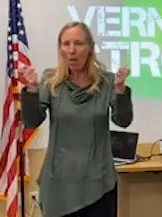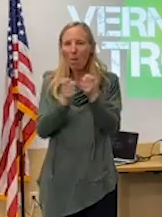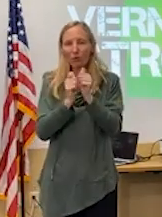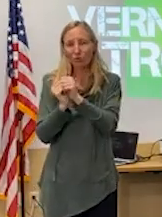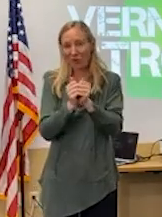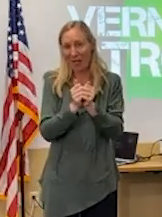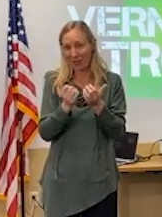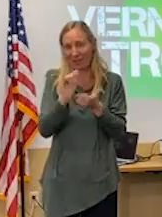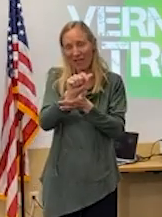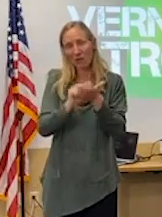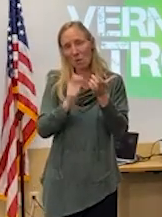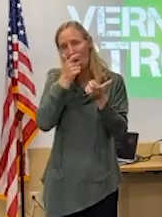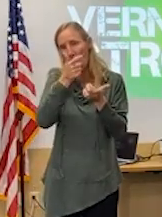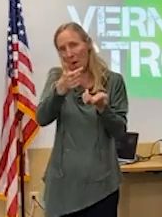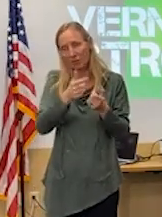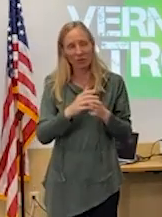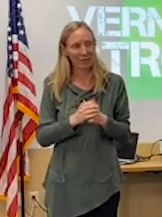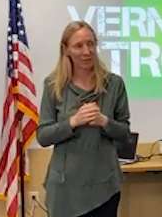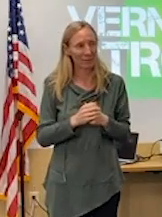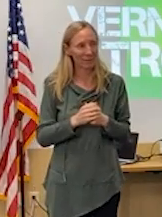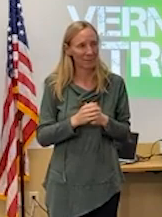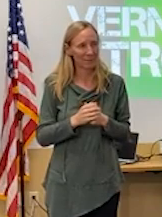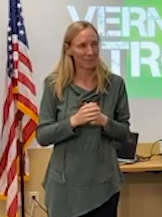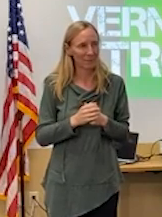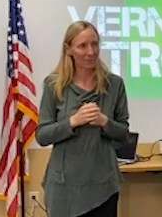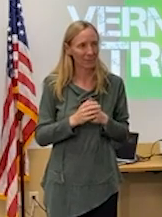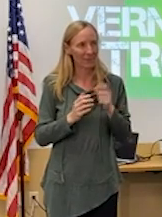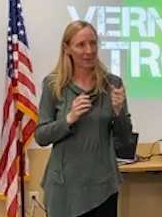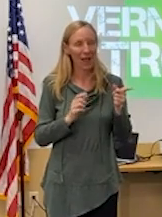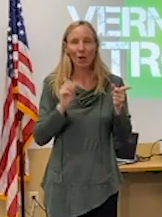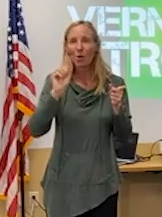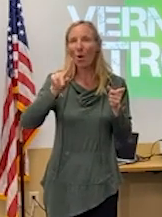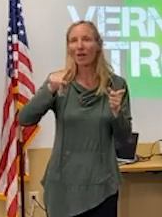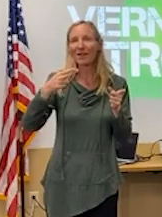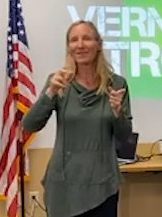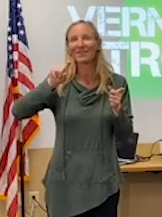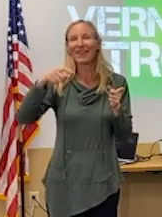Are you going to the Fish benefit